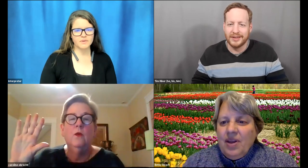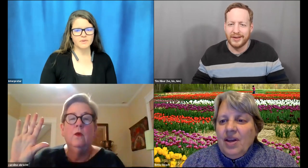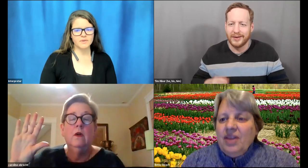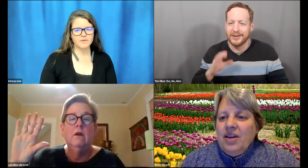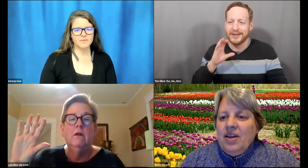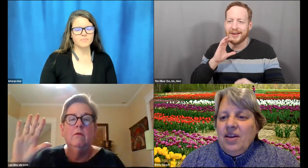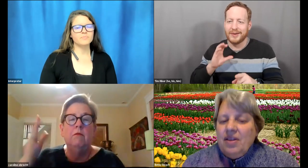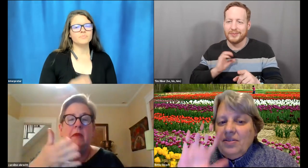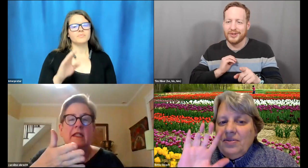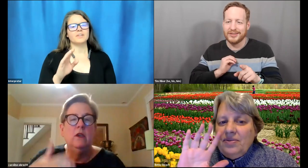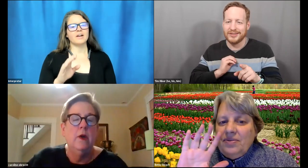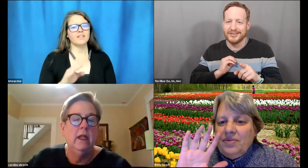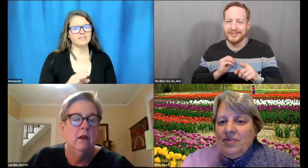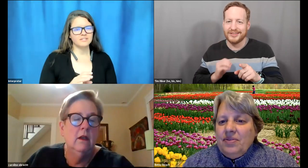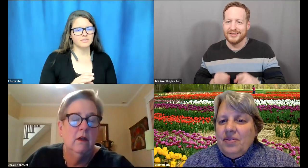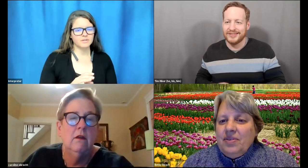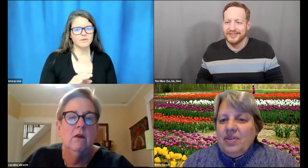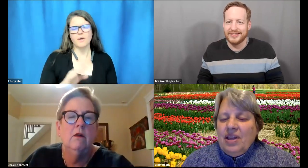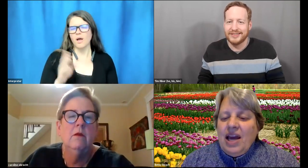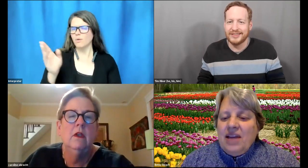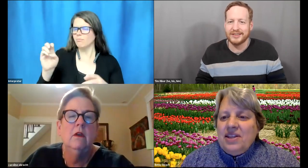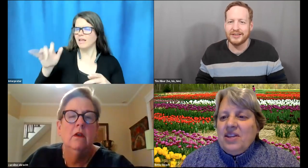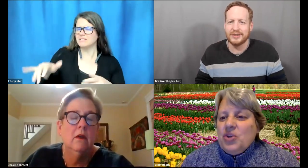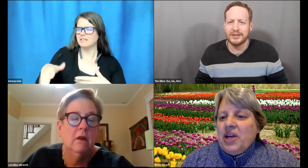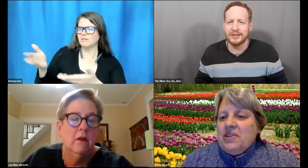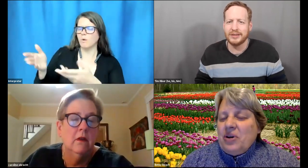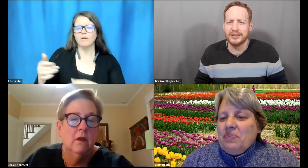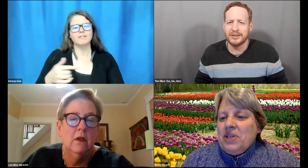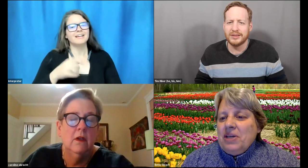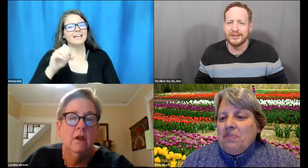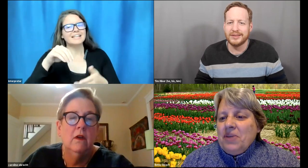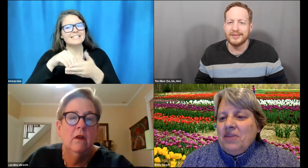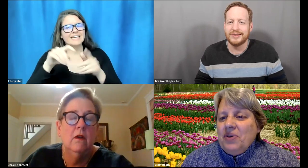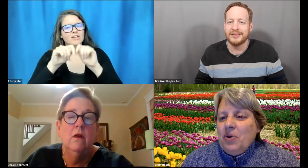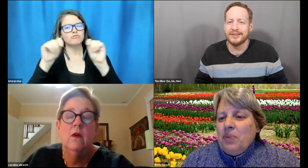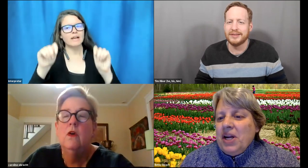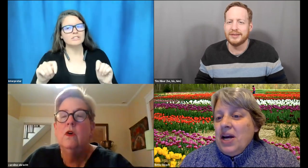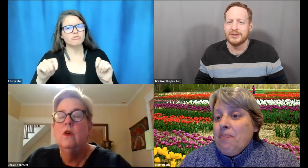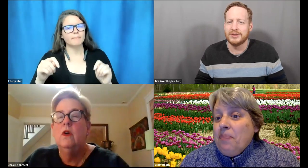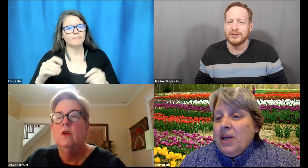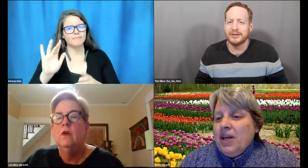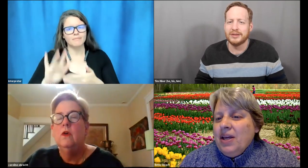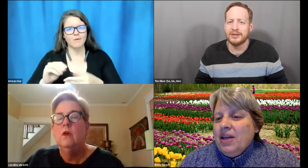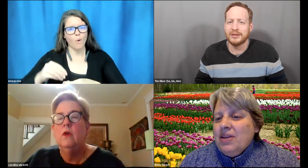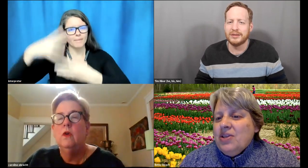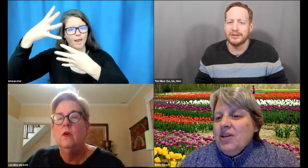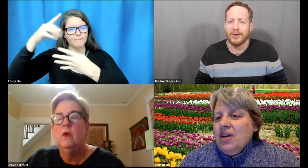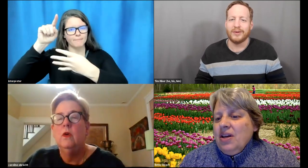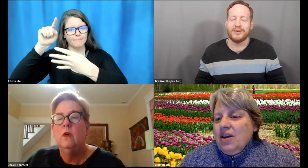Oh, Betsy, you go ahead. Yeah, it's in the transcript, Tim, if you open it up. And